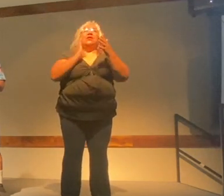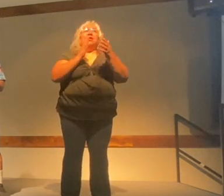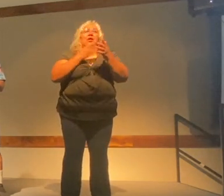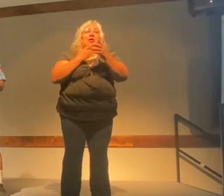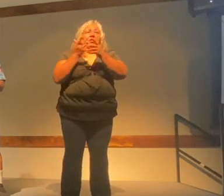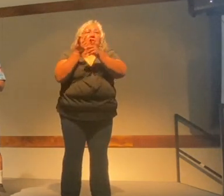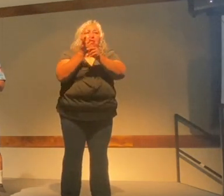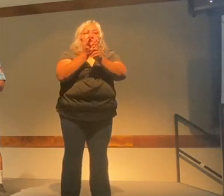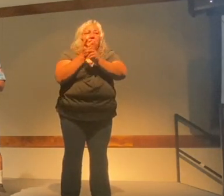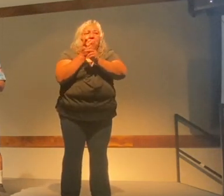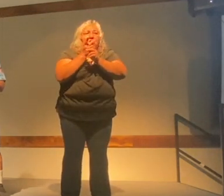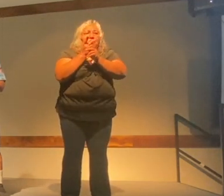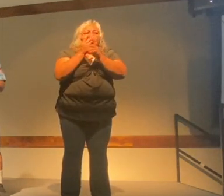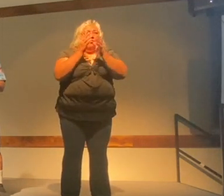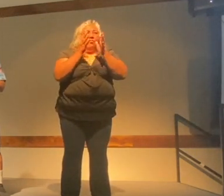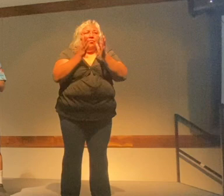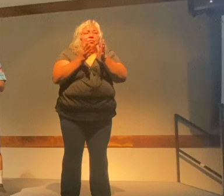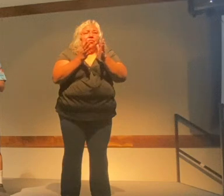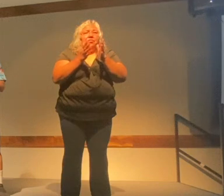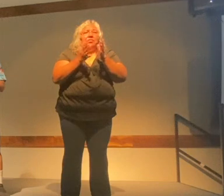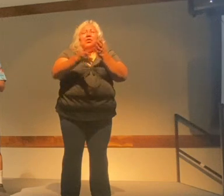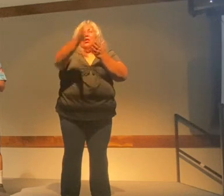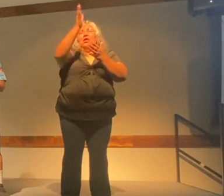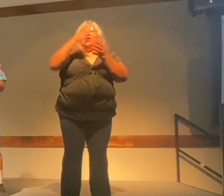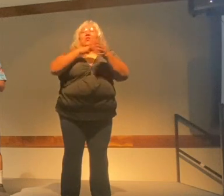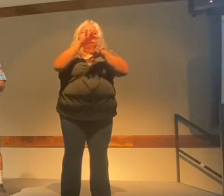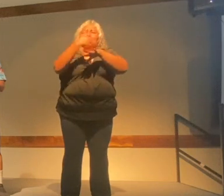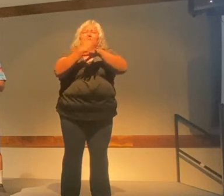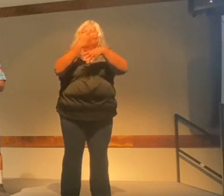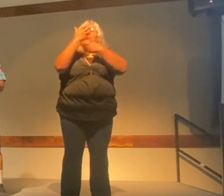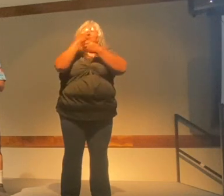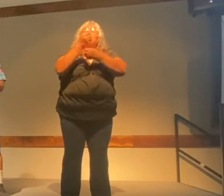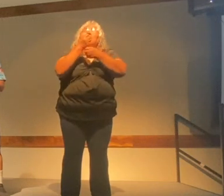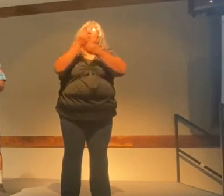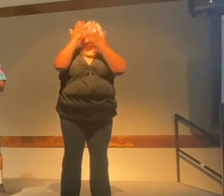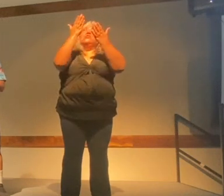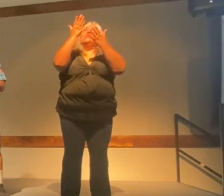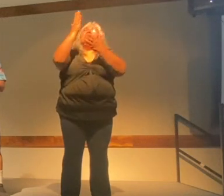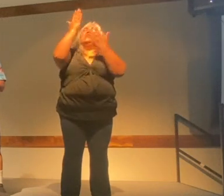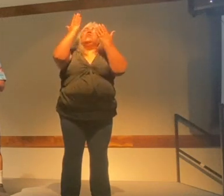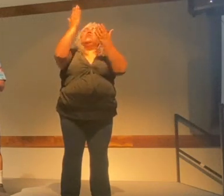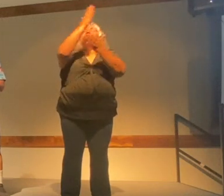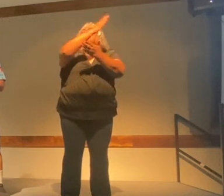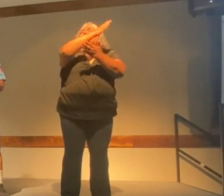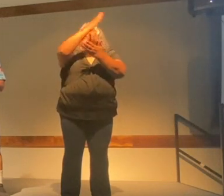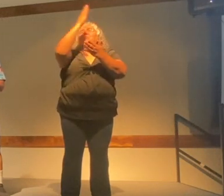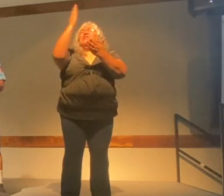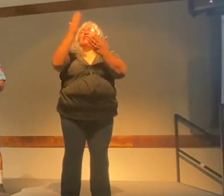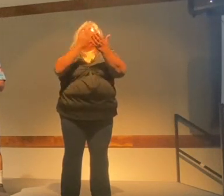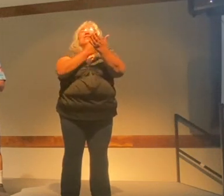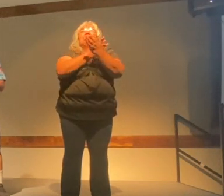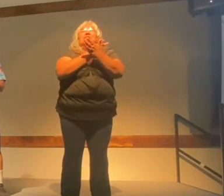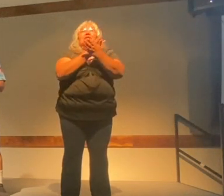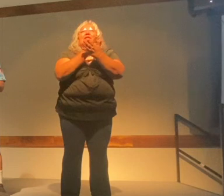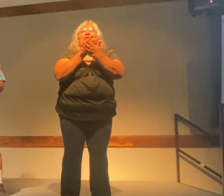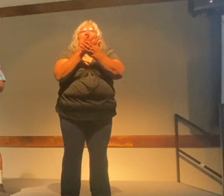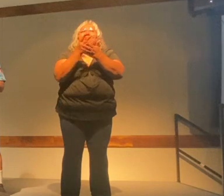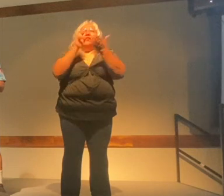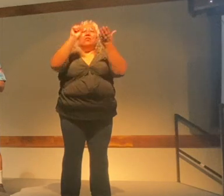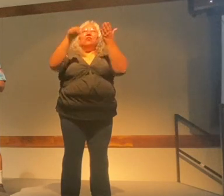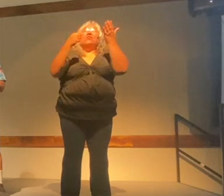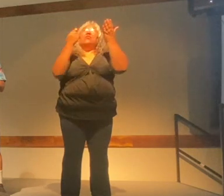So God, we place our trust in you because you never fail, that you are the one that